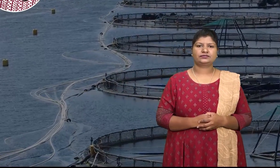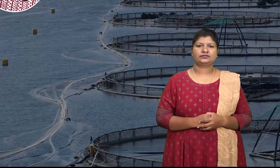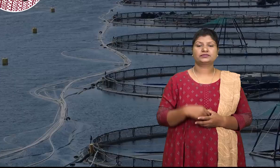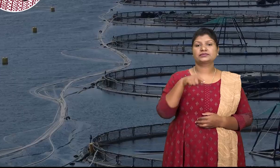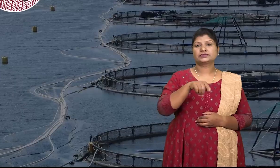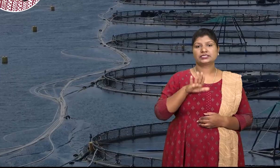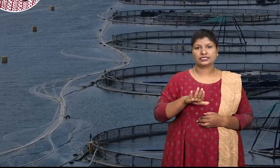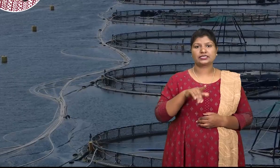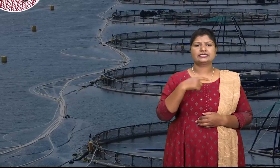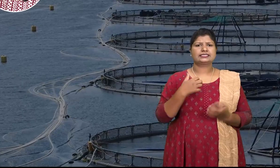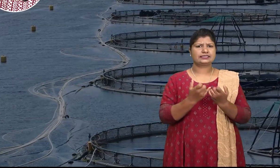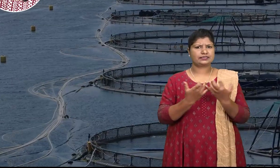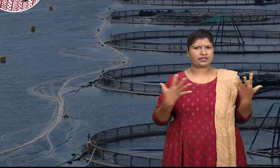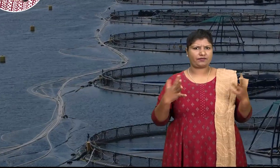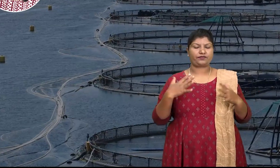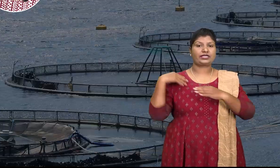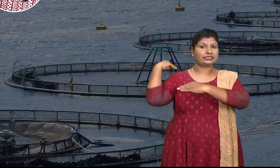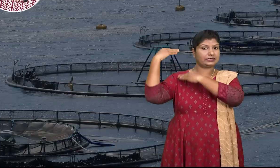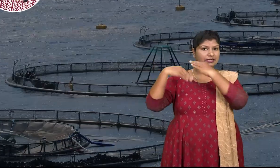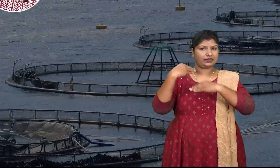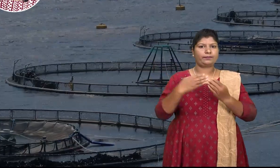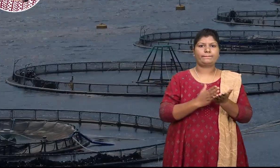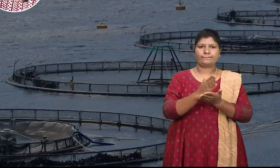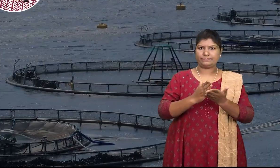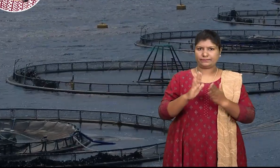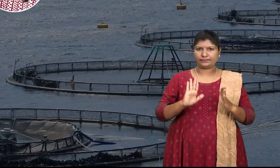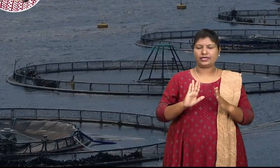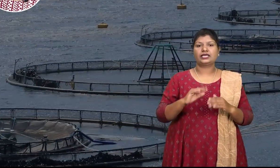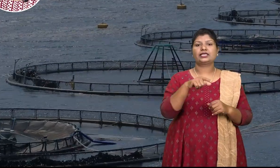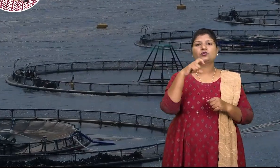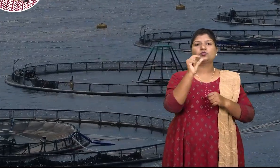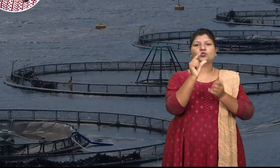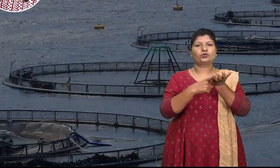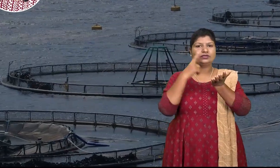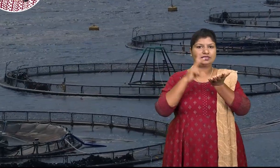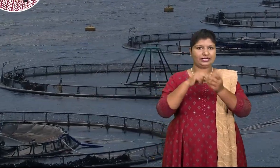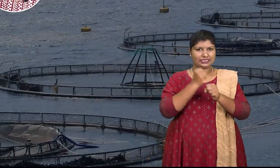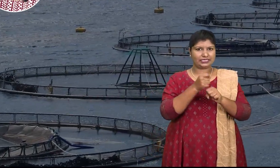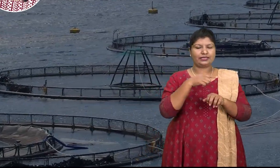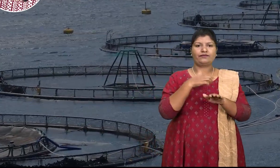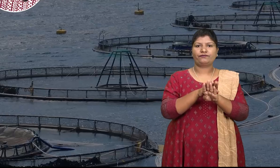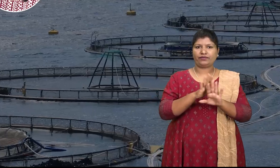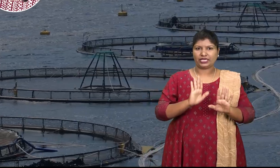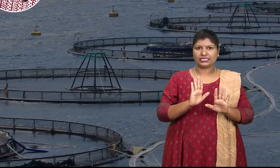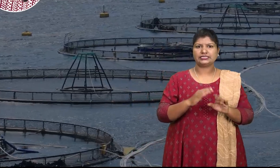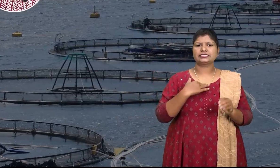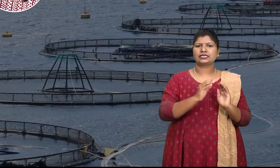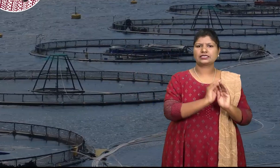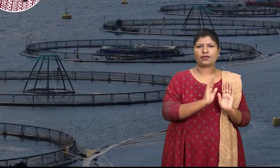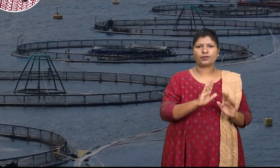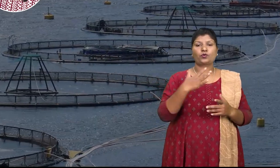There are several traditional methods of curing fish depending upon the